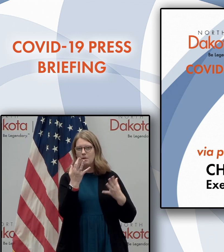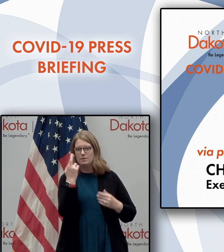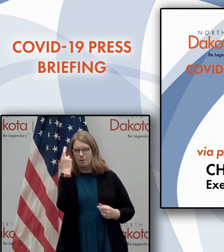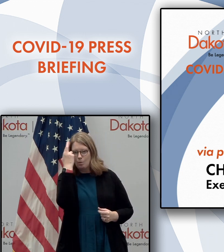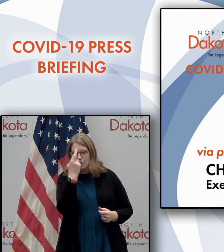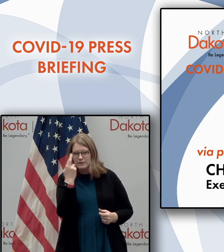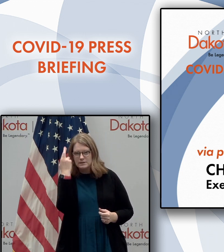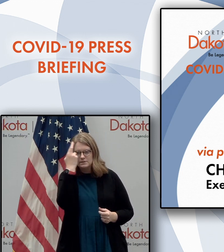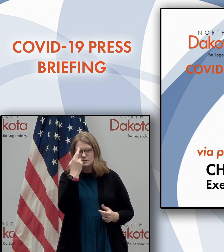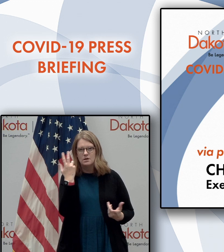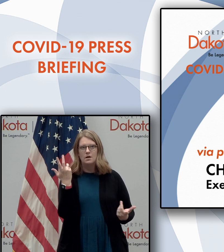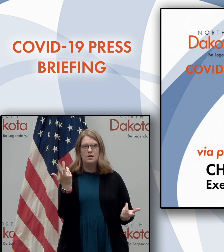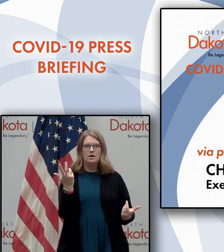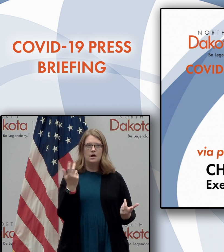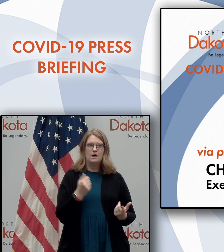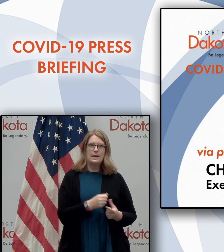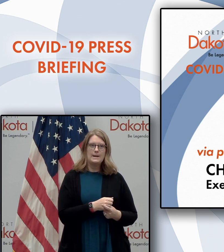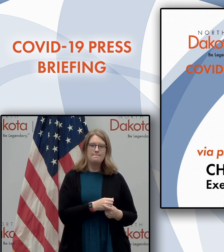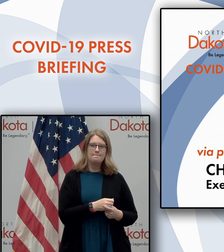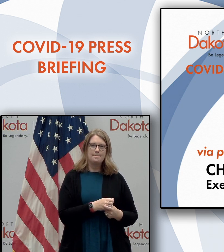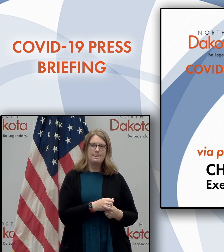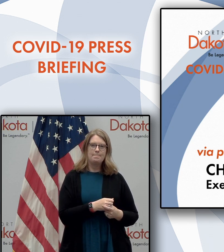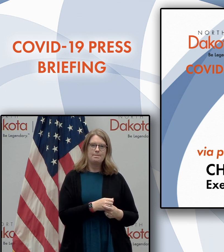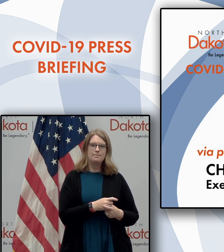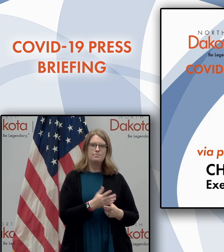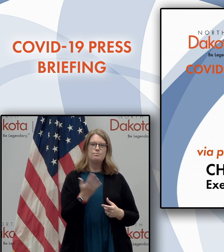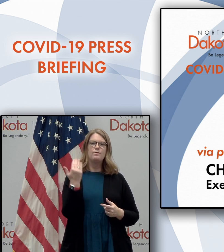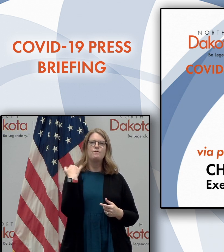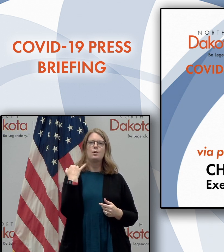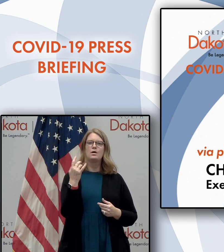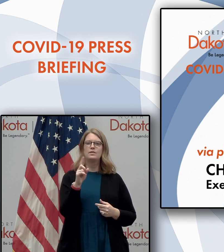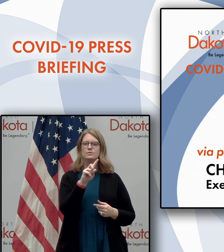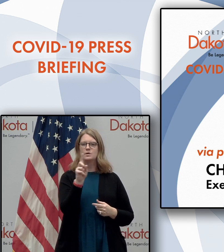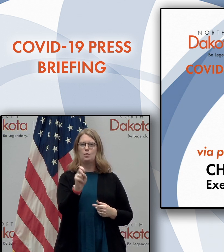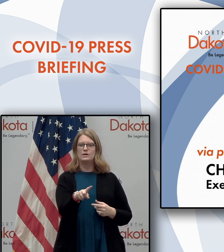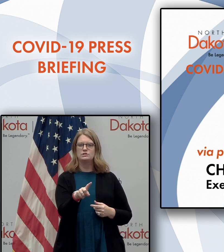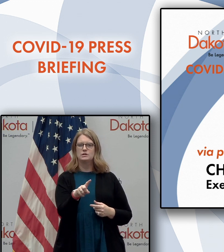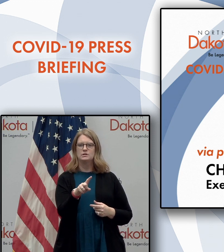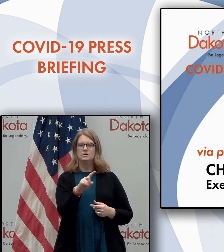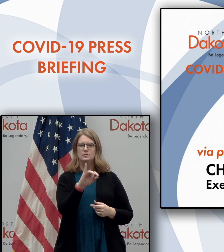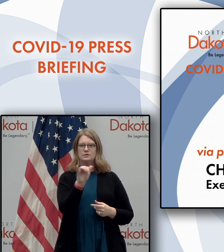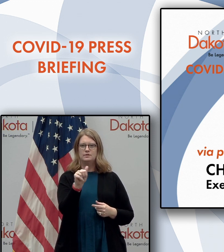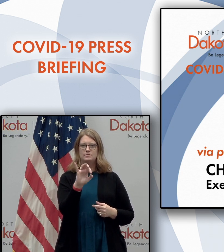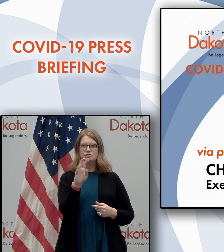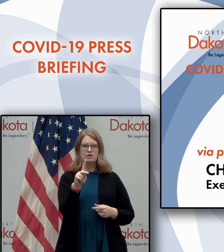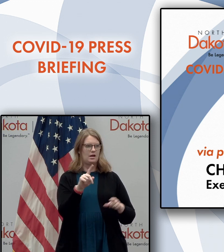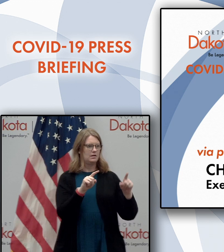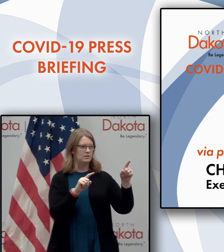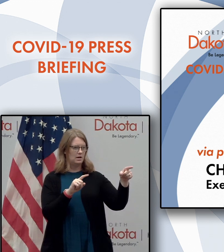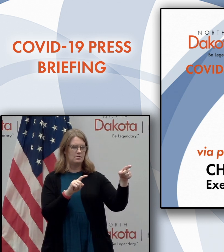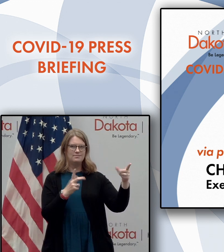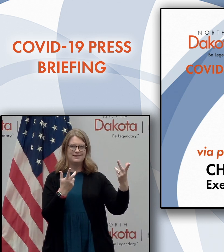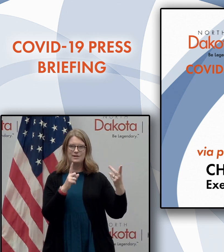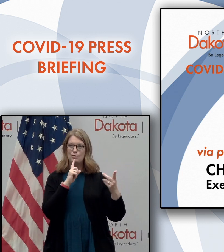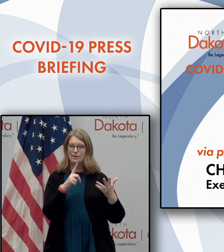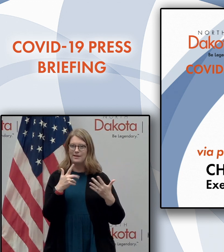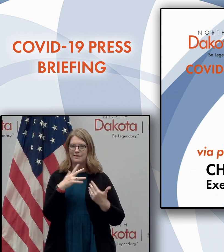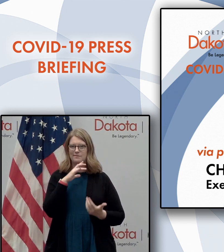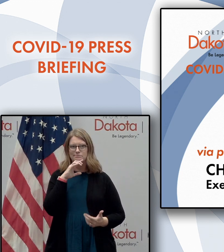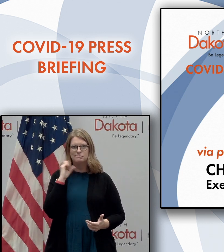think there was a question earlier on, I believe it was from Jack Dura, you know, kind of the fatigue of